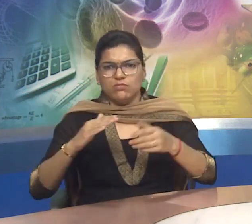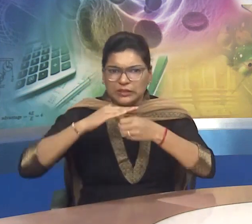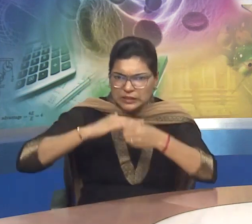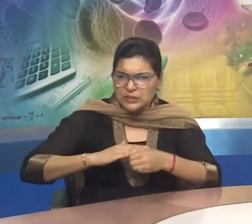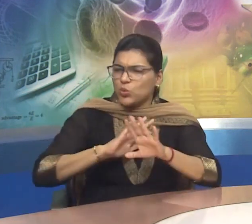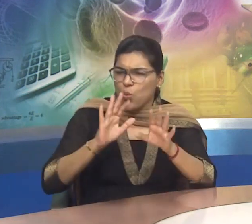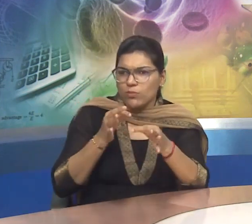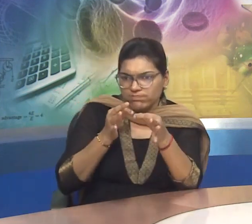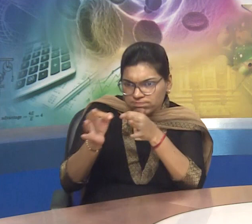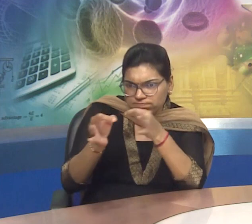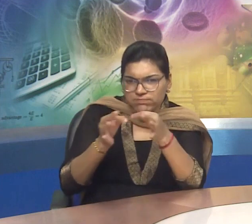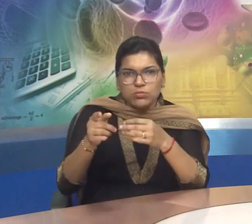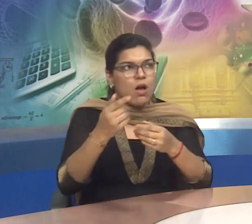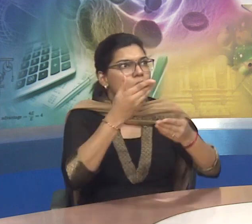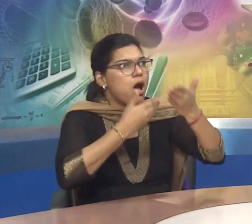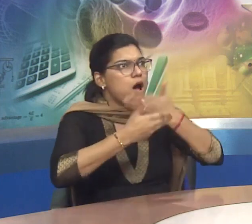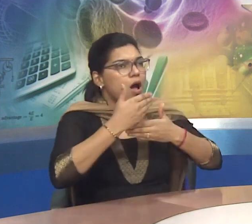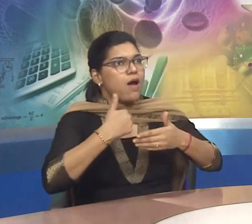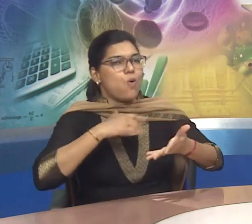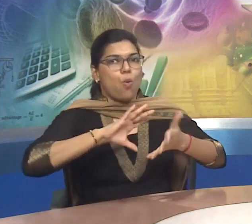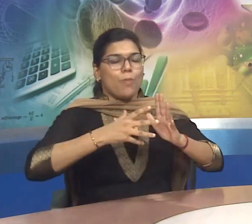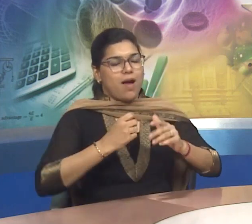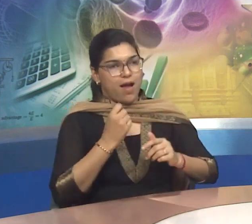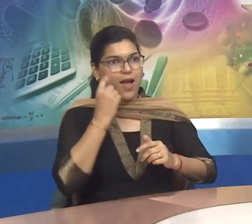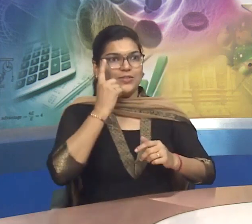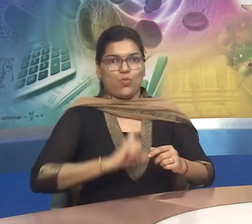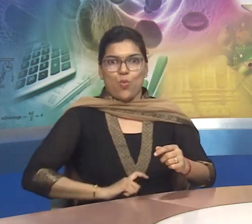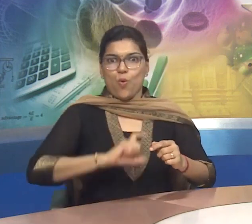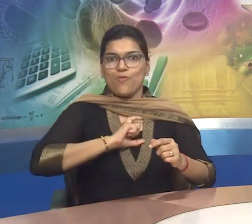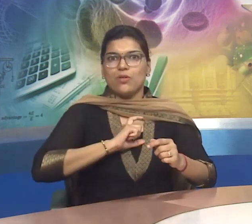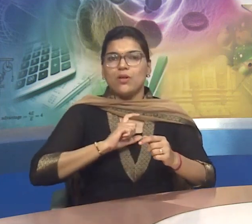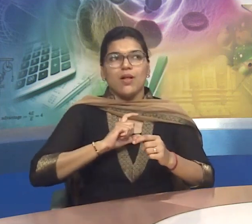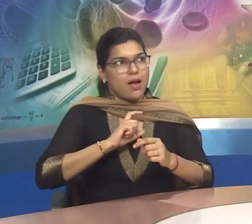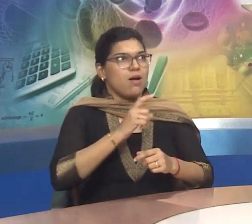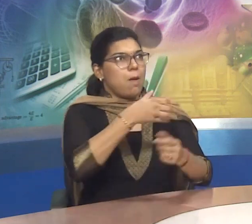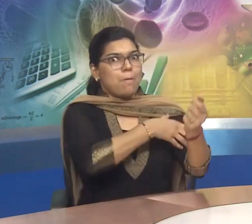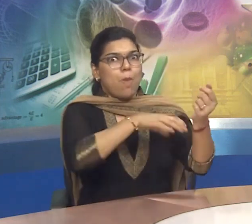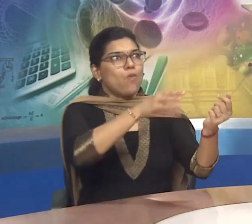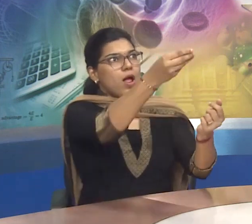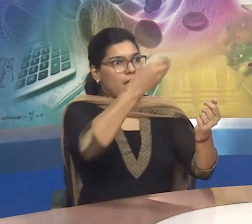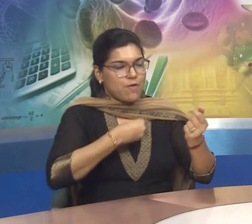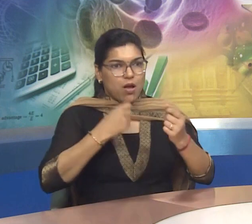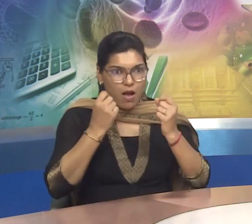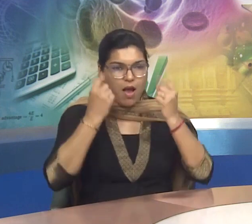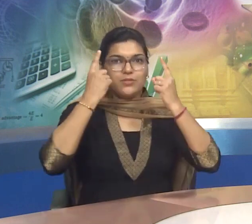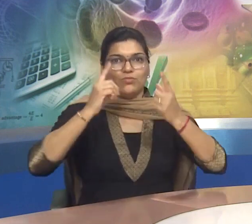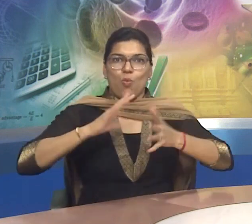be a good part in the society. So that is the way we empower the person, and the person is